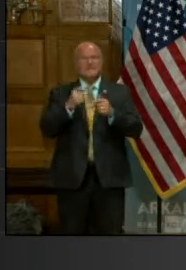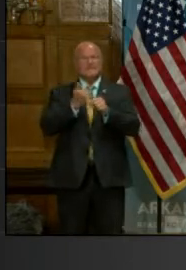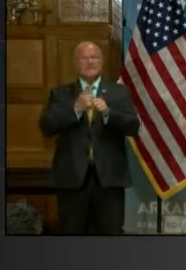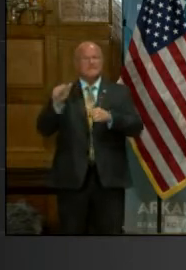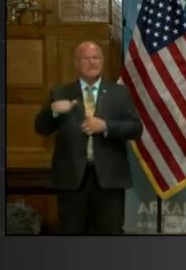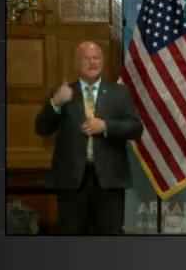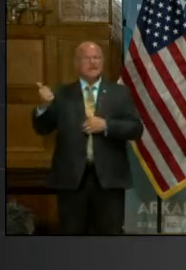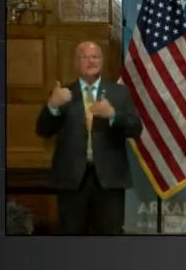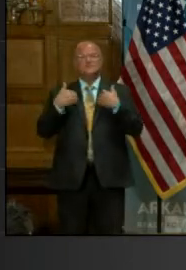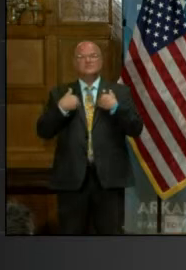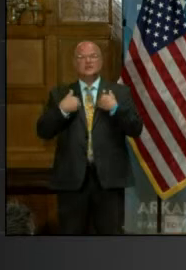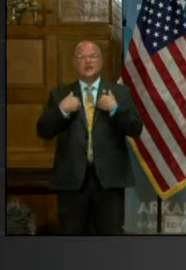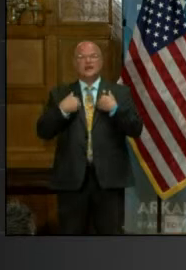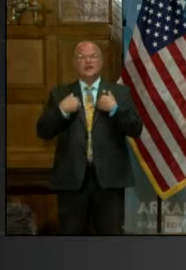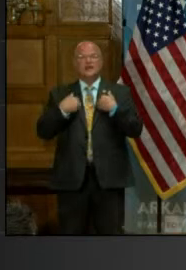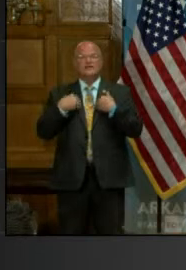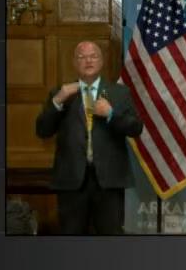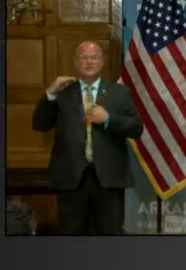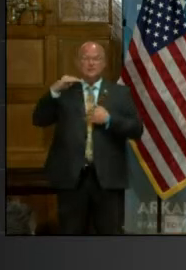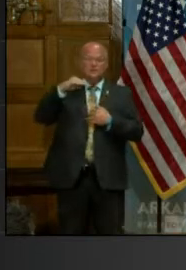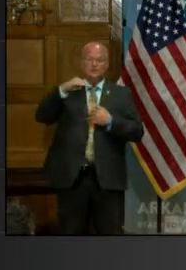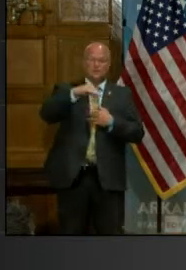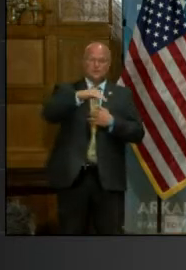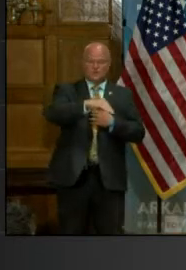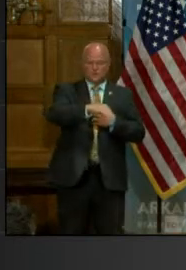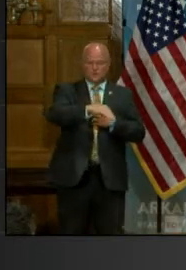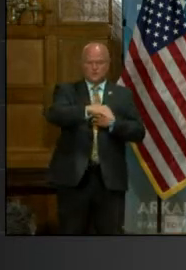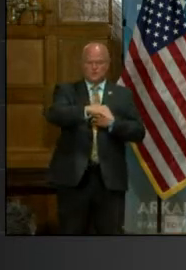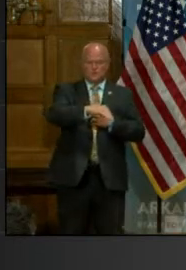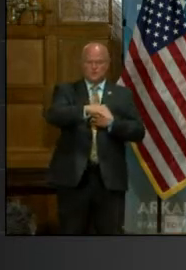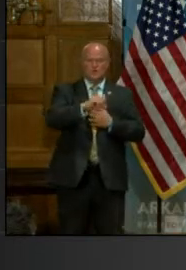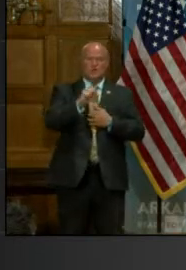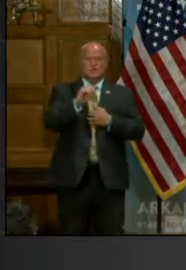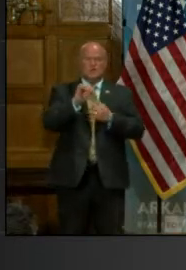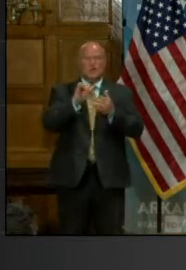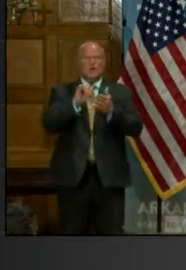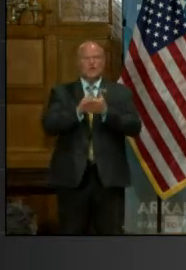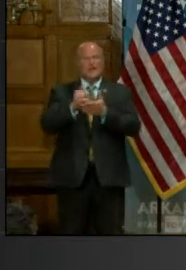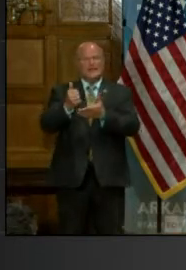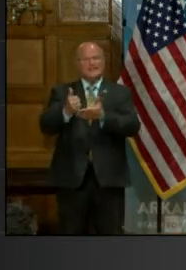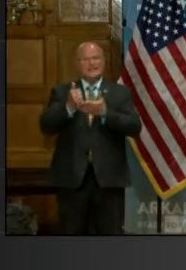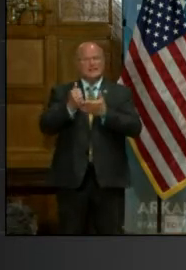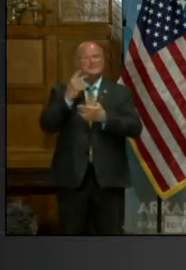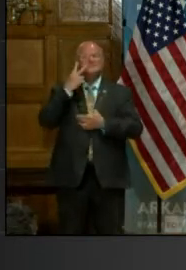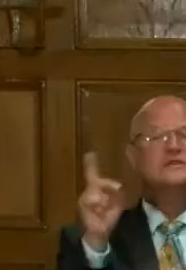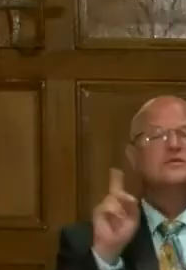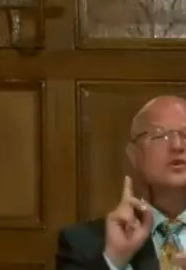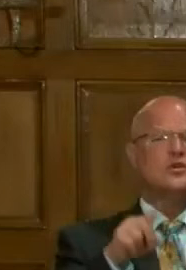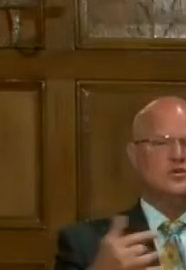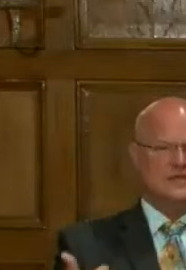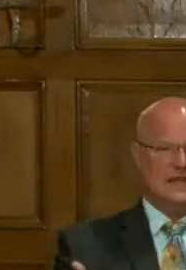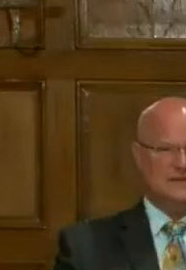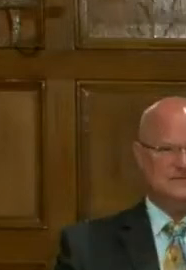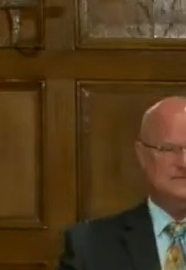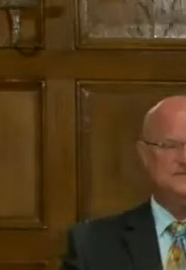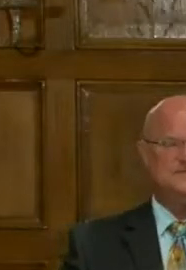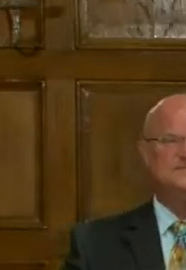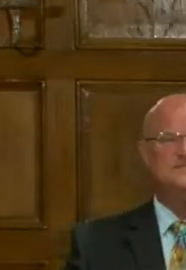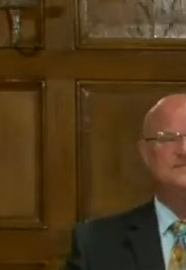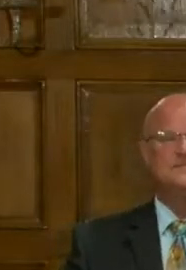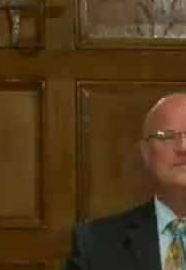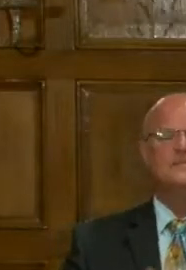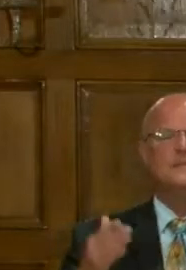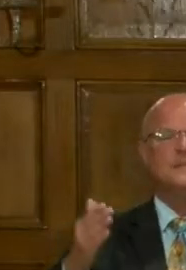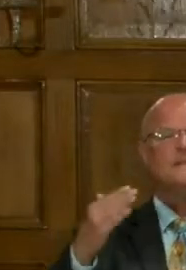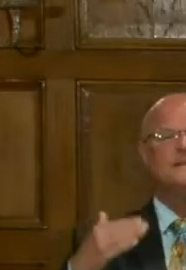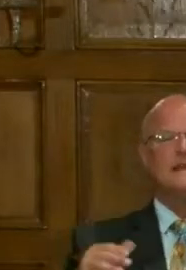the others you've got the nose pointing down of the trend line, so that's helpful. We'll see where it goes from here. And then if